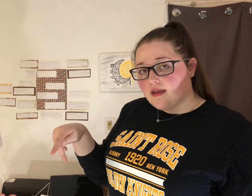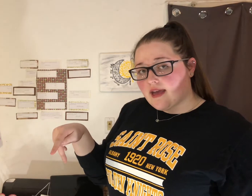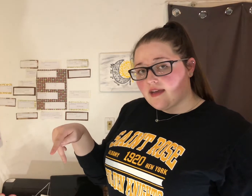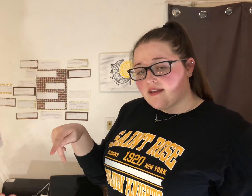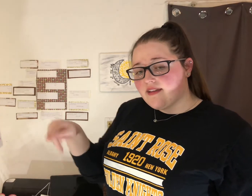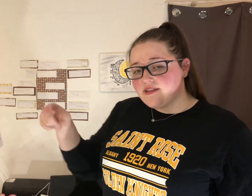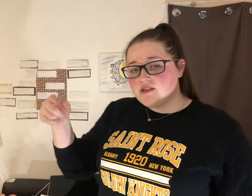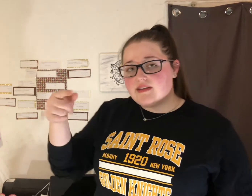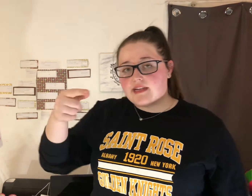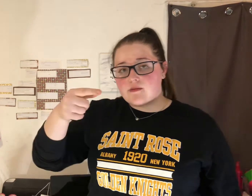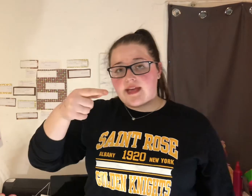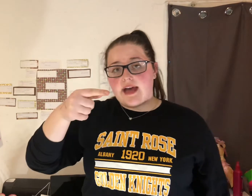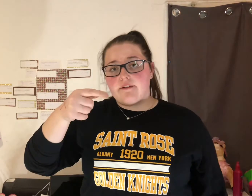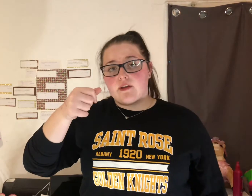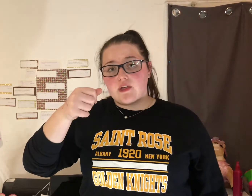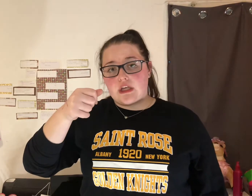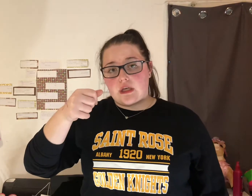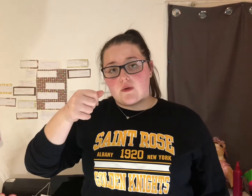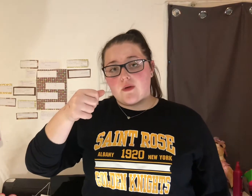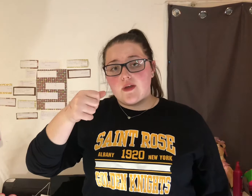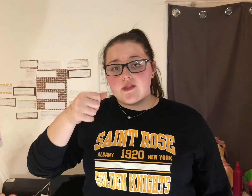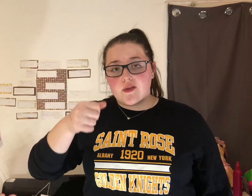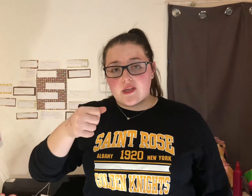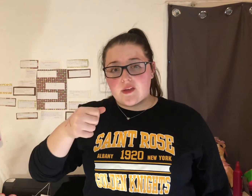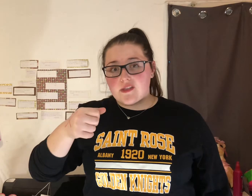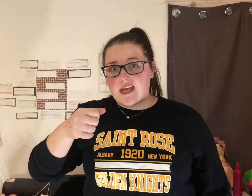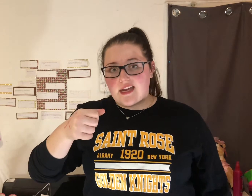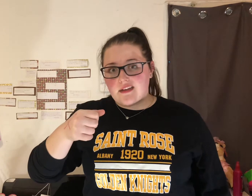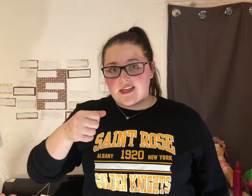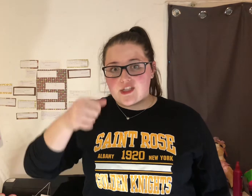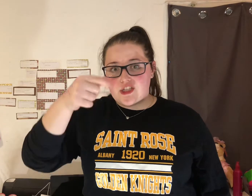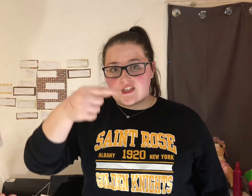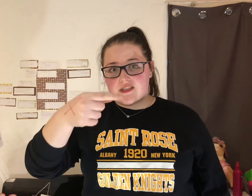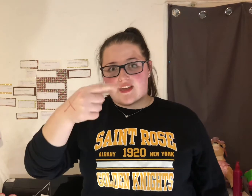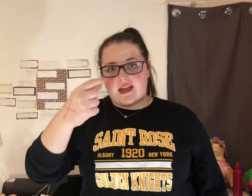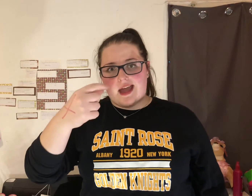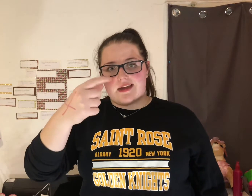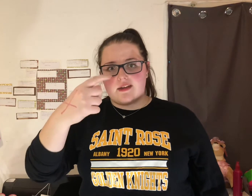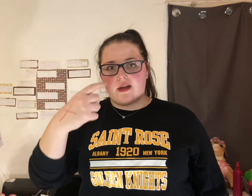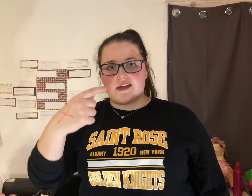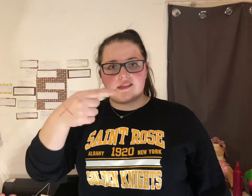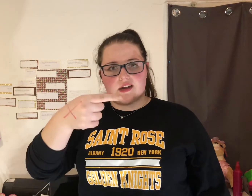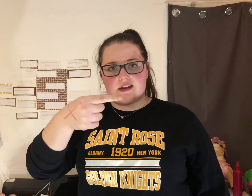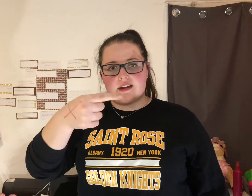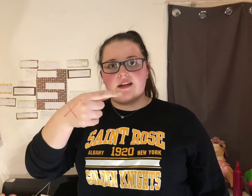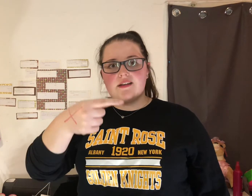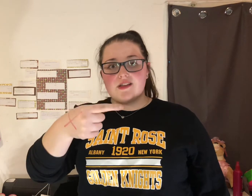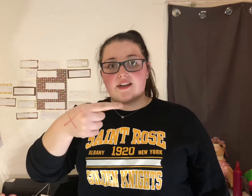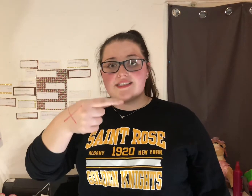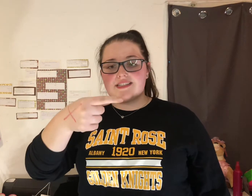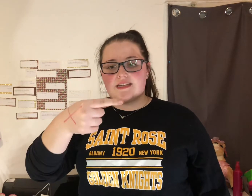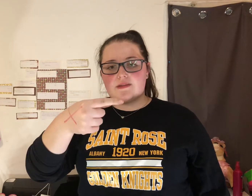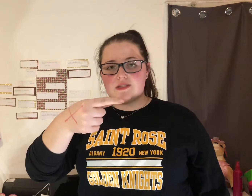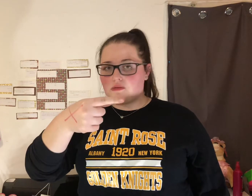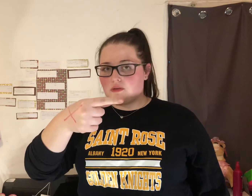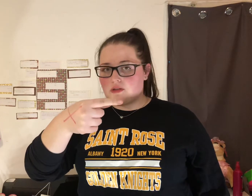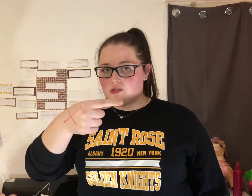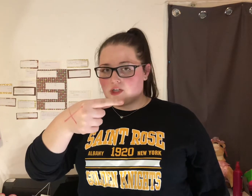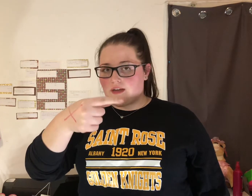Okay? So next we have Q. So Q is kind of like G. So you already started to see me do G.